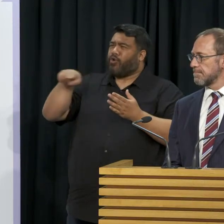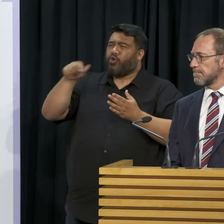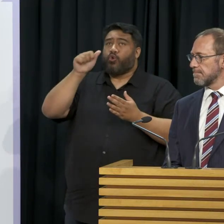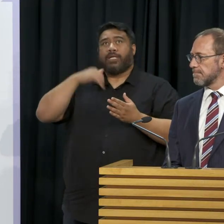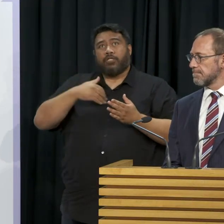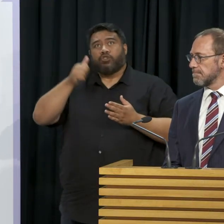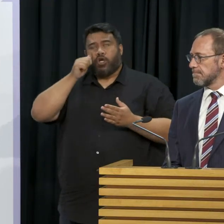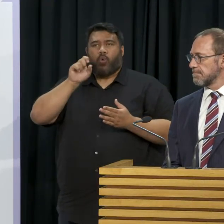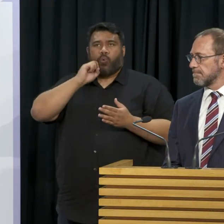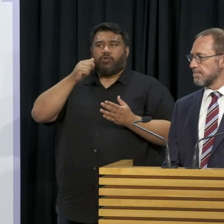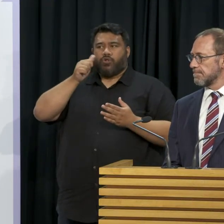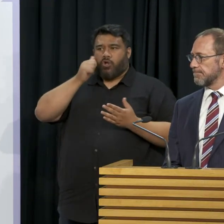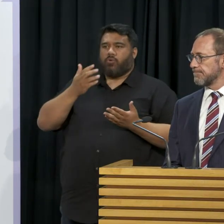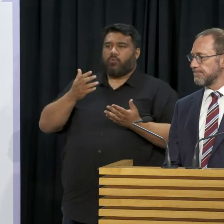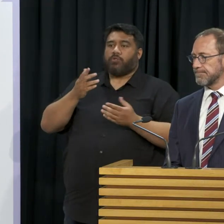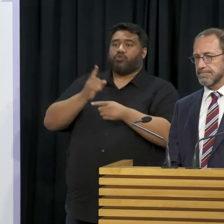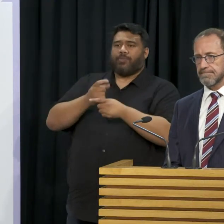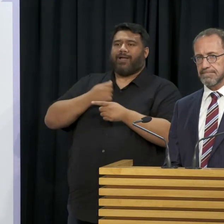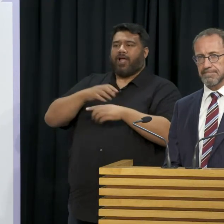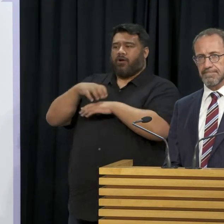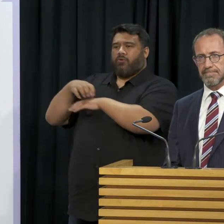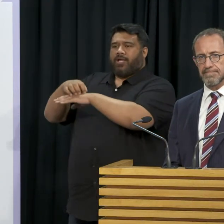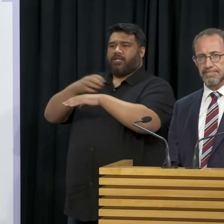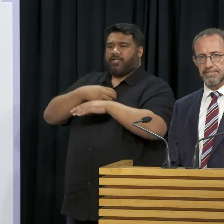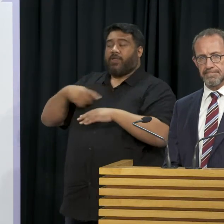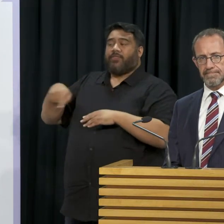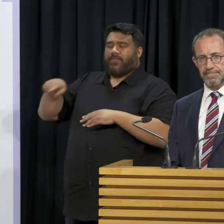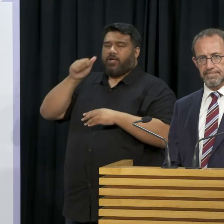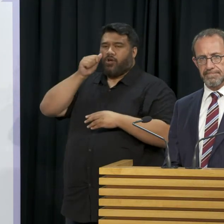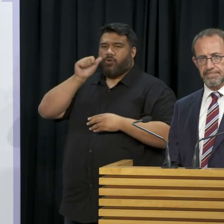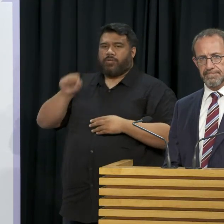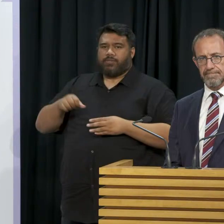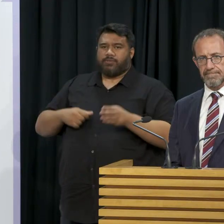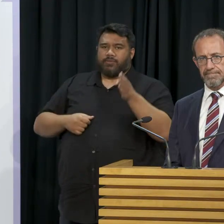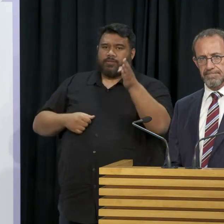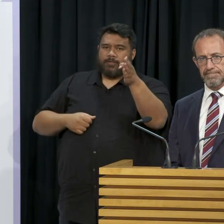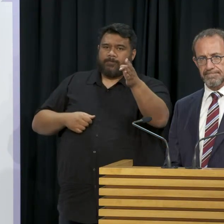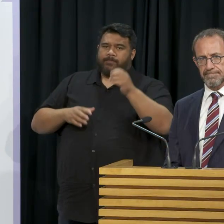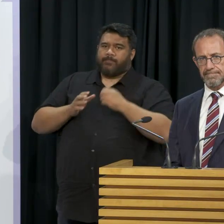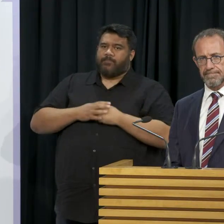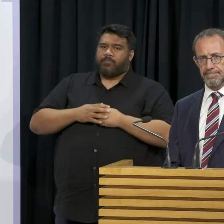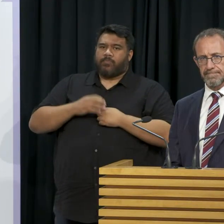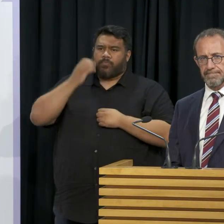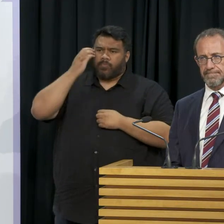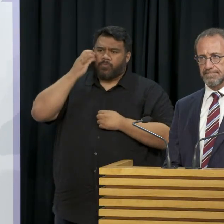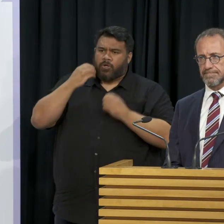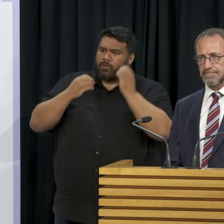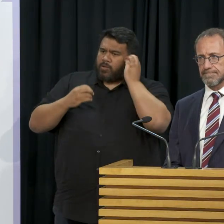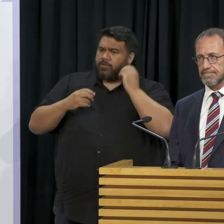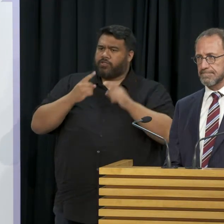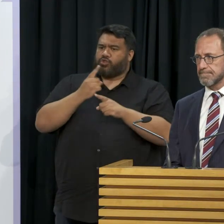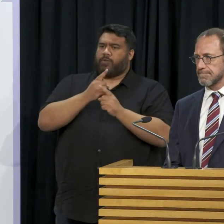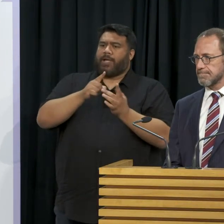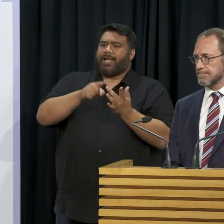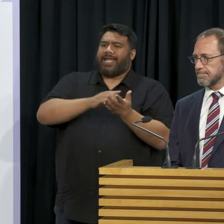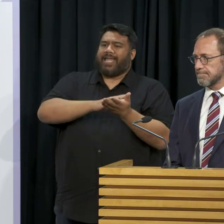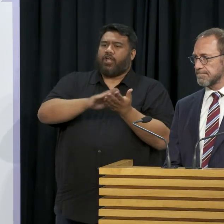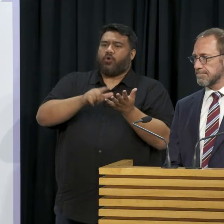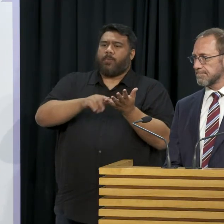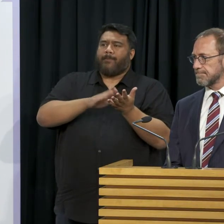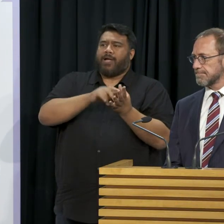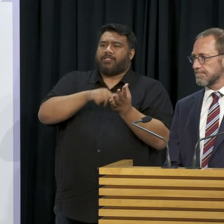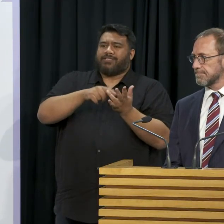dealing with young people on the New Zealand side. Did you rush the Irku Mātau deal? No. No, in fact, I think that